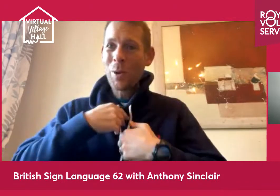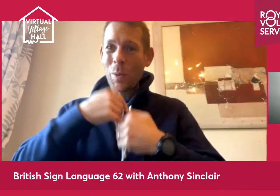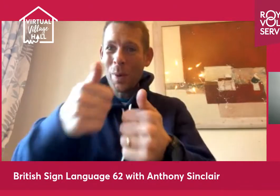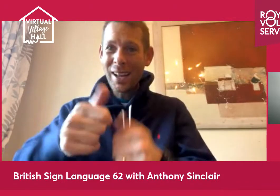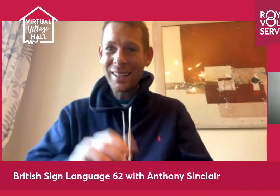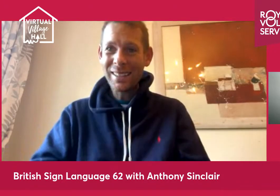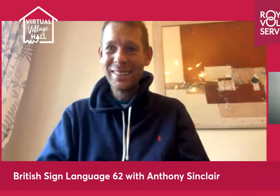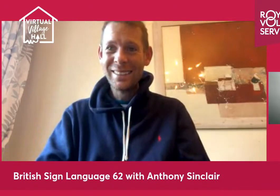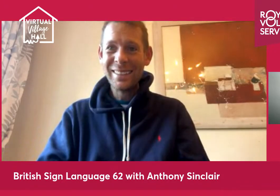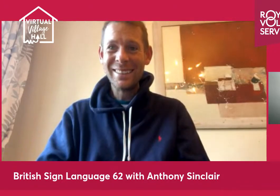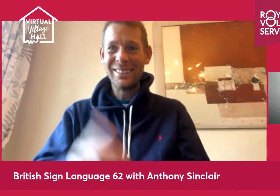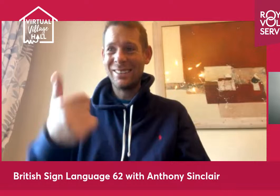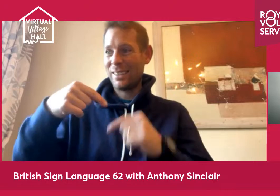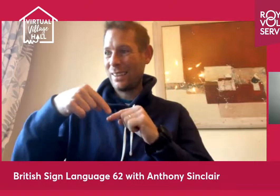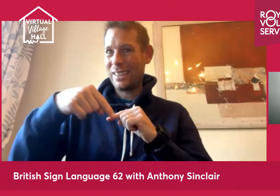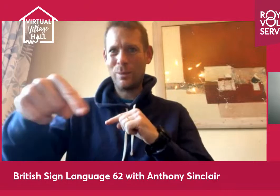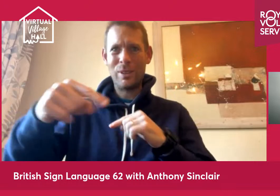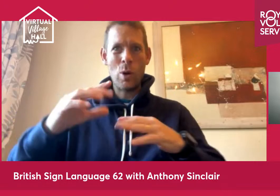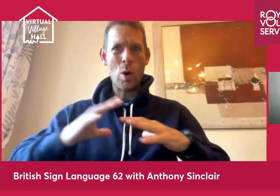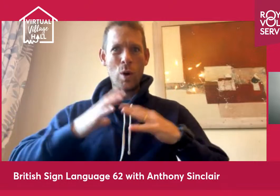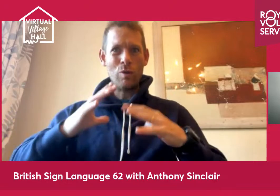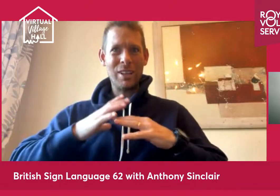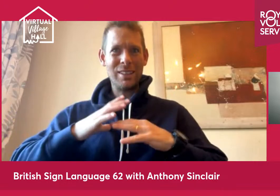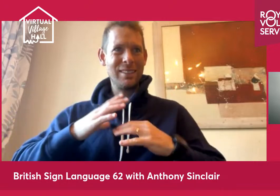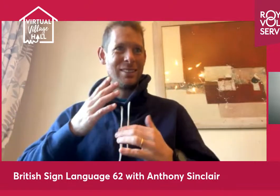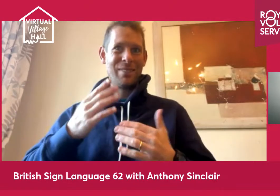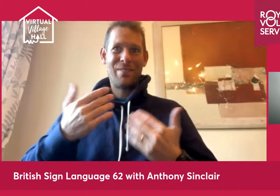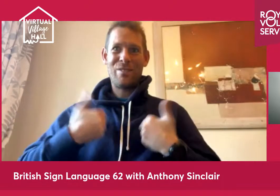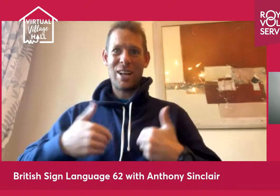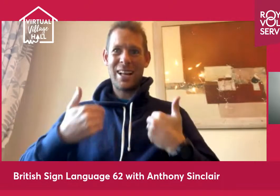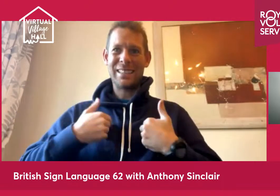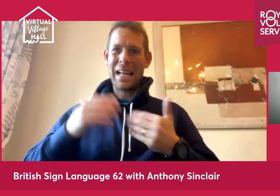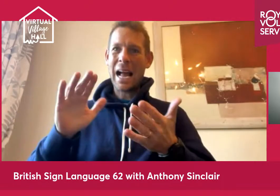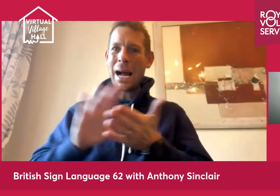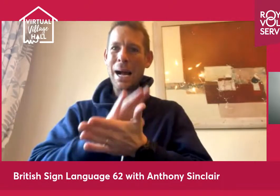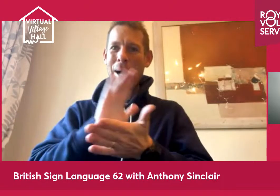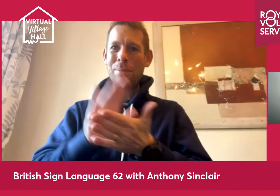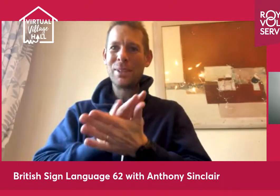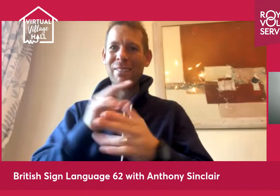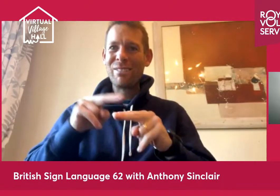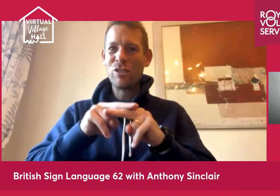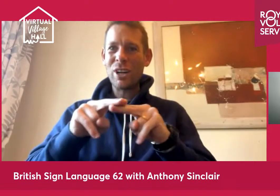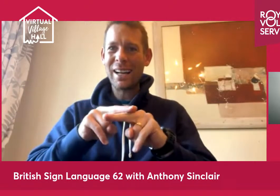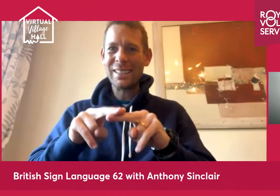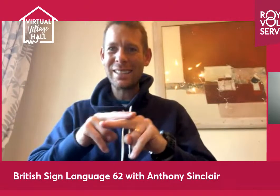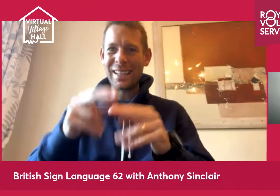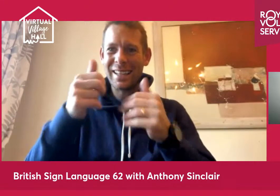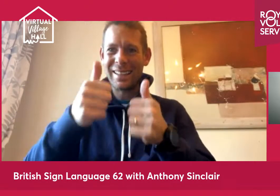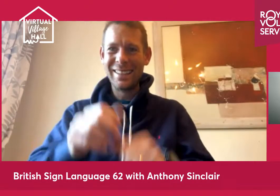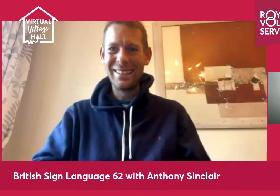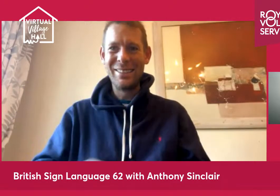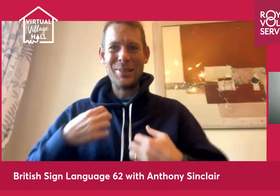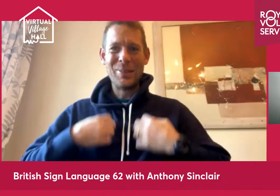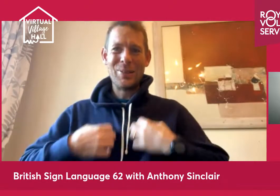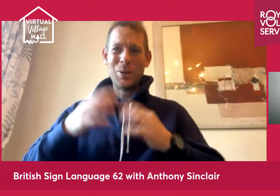Sign Language and English. So hopefully everyone is well. I can't believe we're Friday already. Happy Friday,